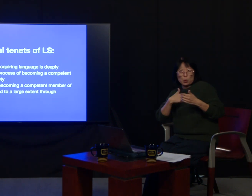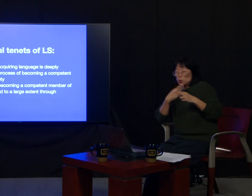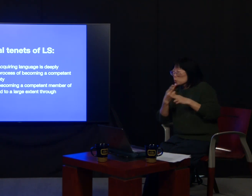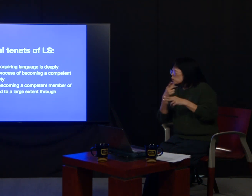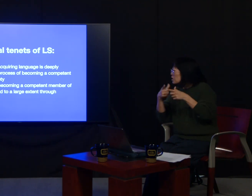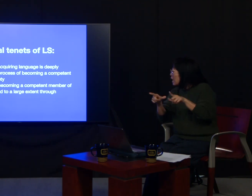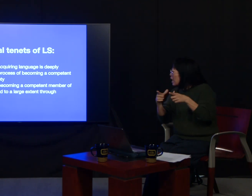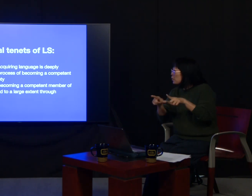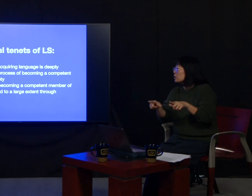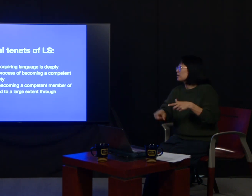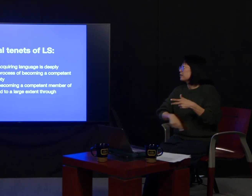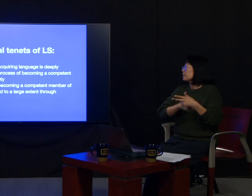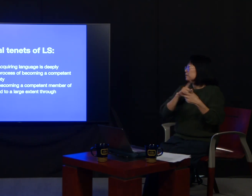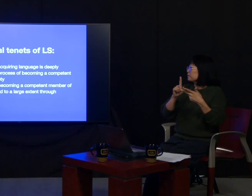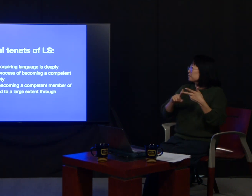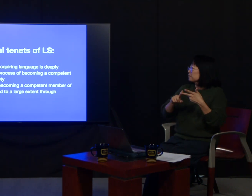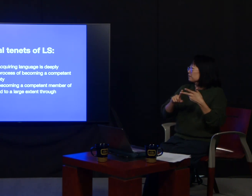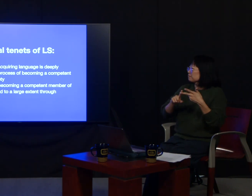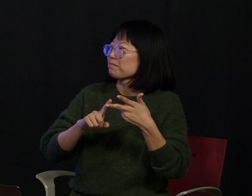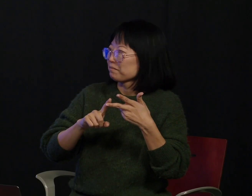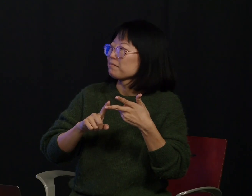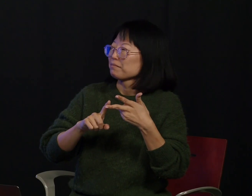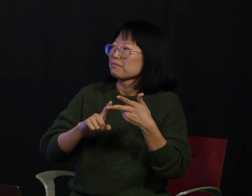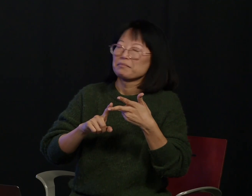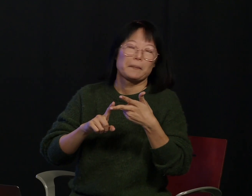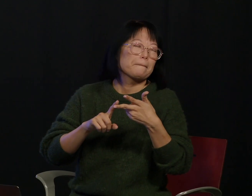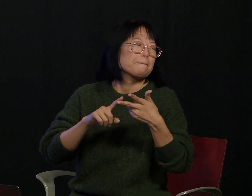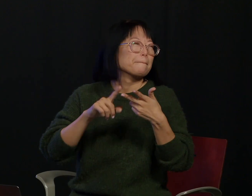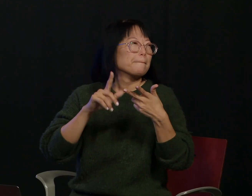how we use it with others,